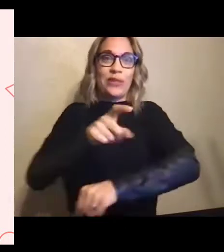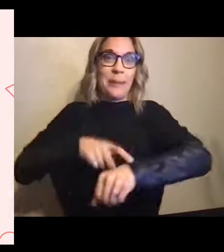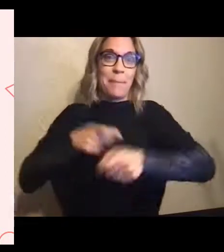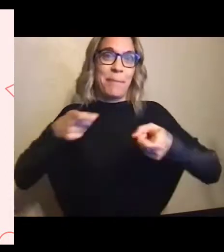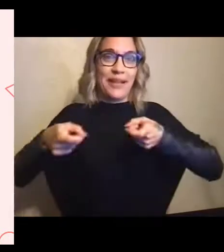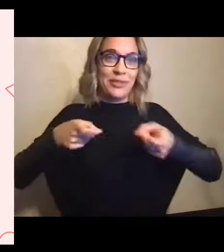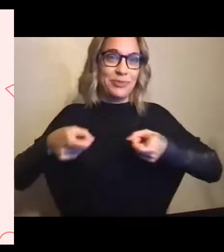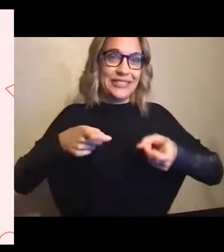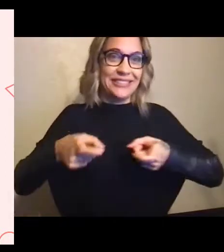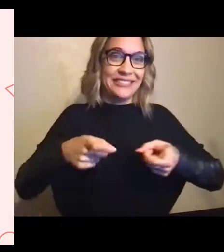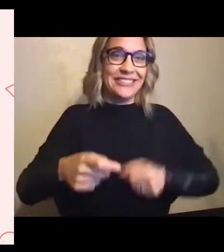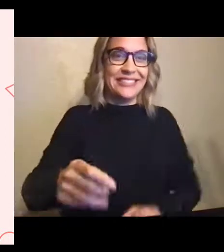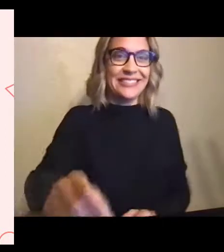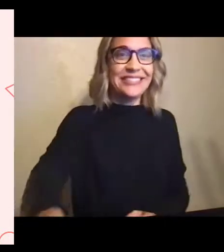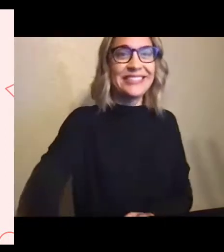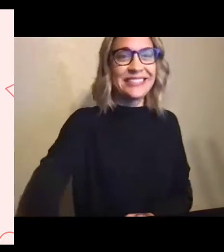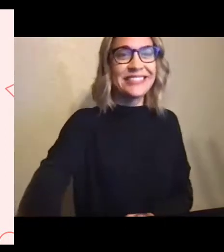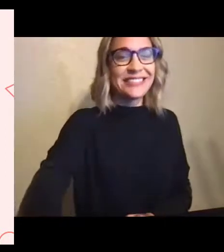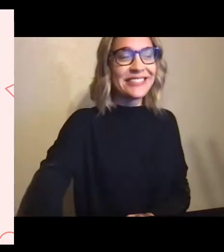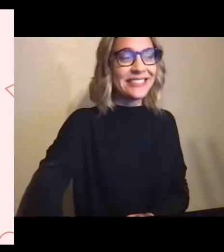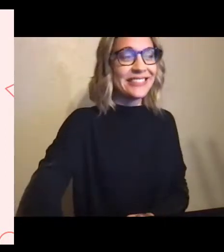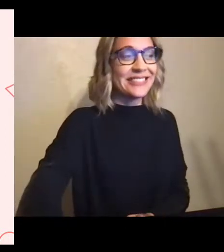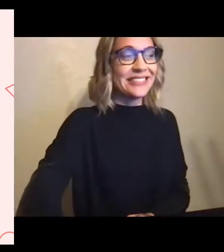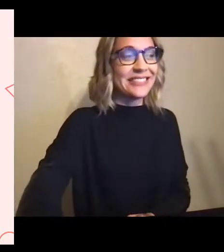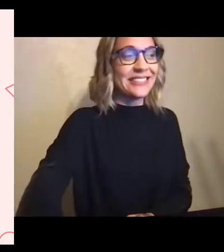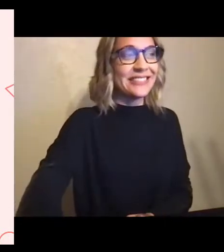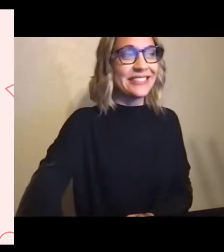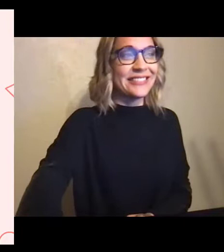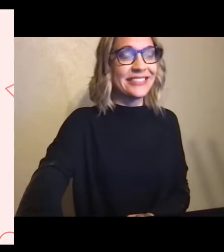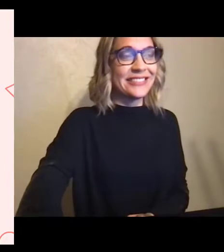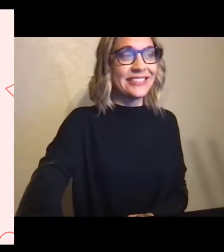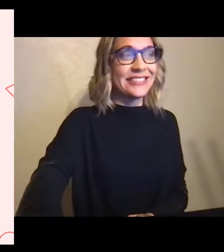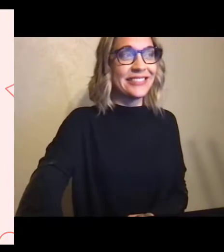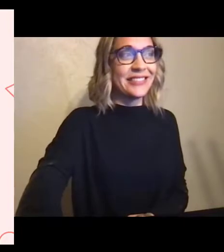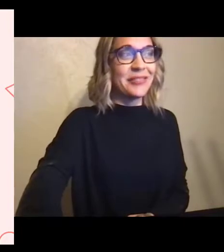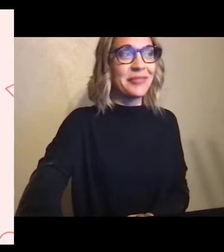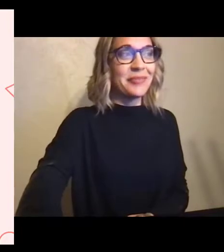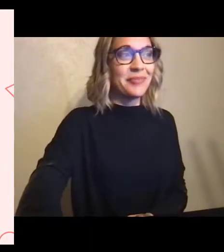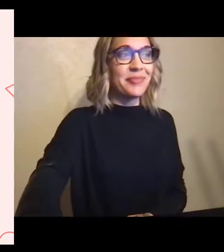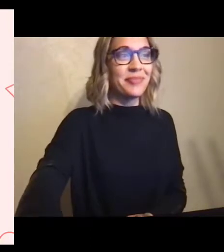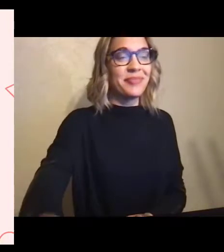If this sounds like you definitely need to improve your time management.